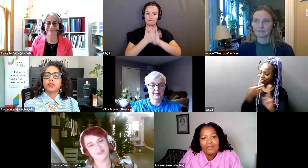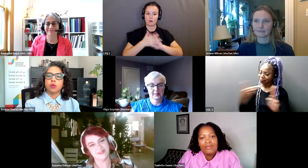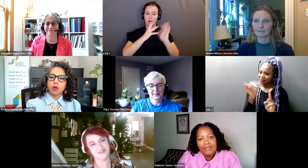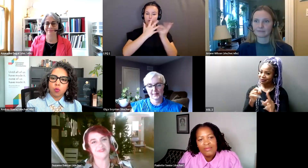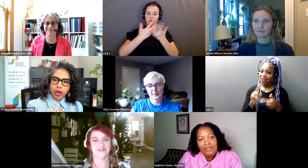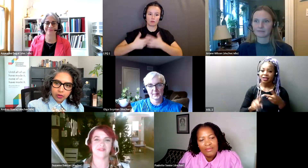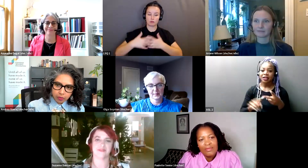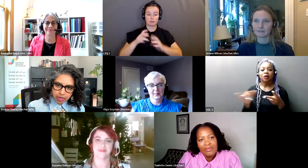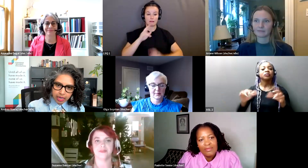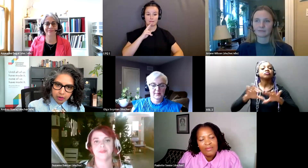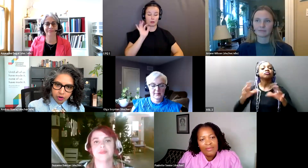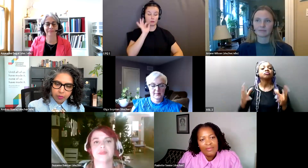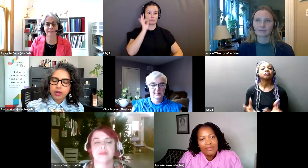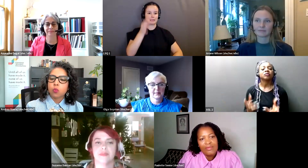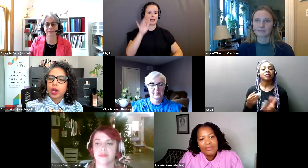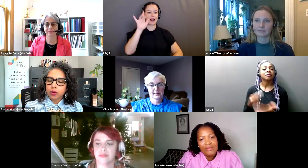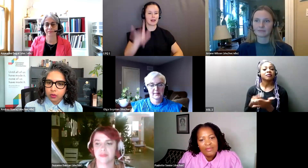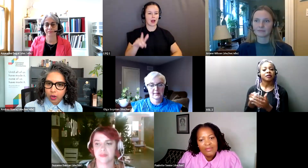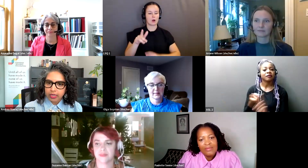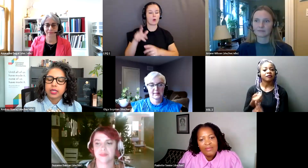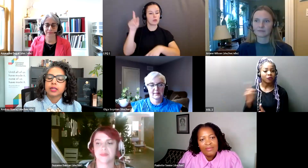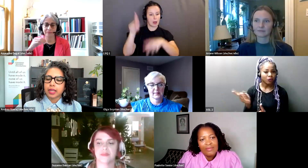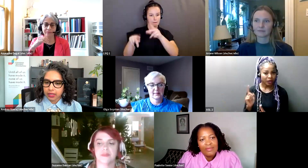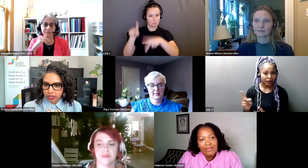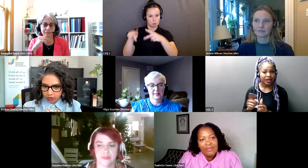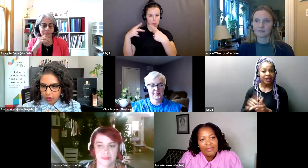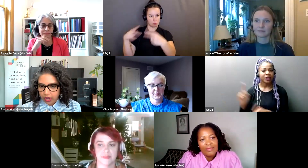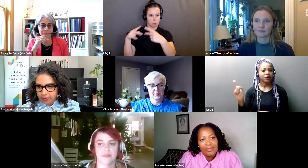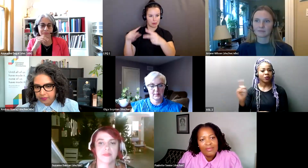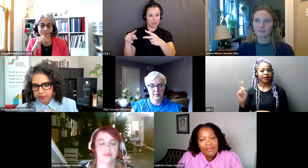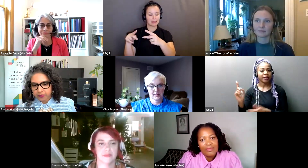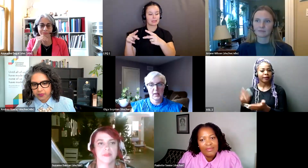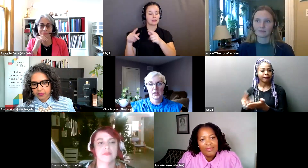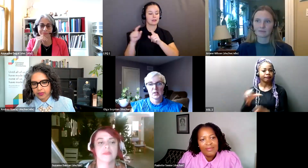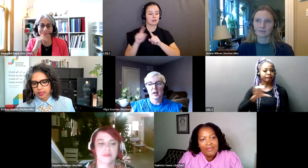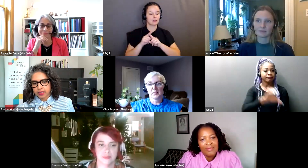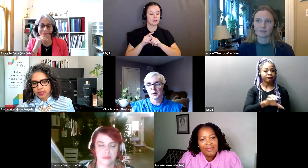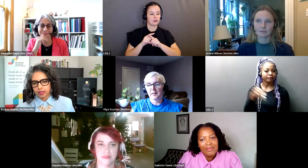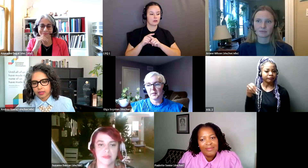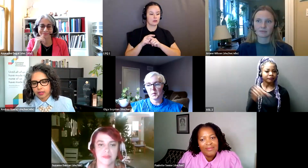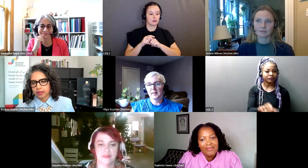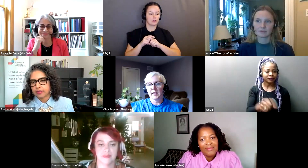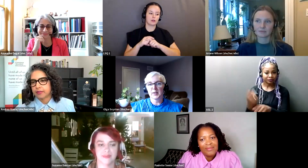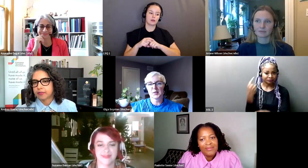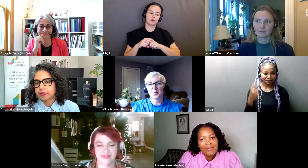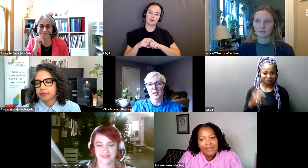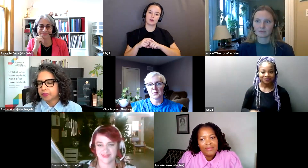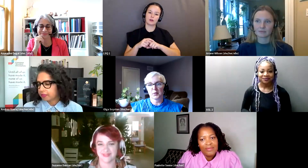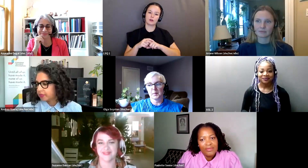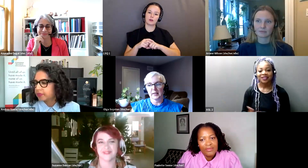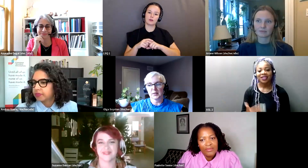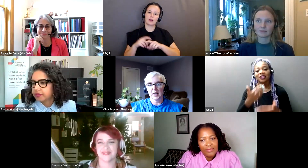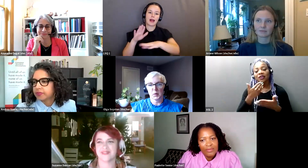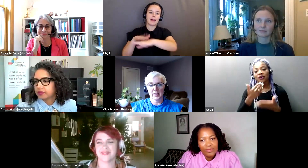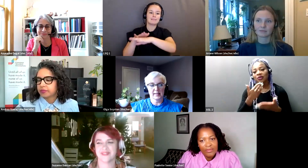an overview of where the money came from and where it went last year. Go ahead. Good afternoon, everyone. Thank you so much